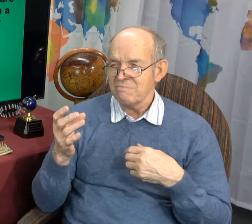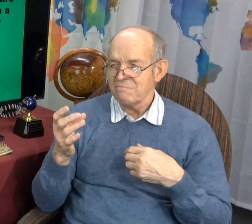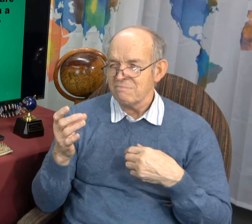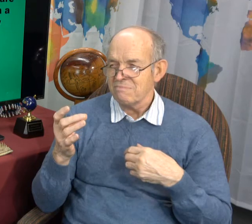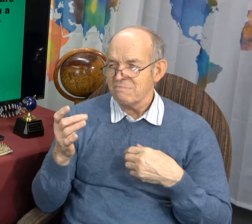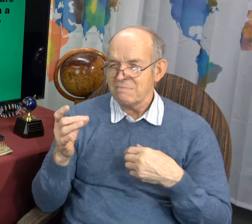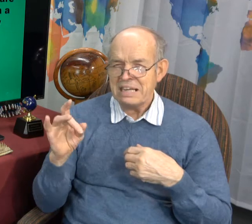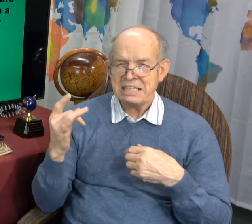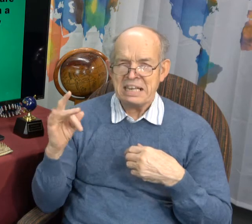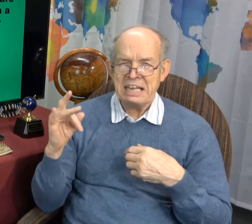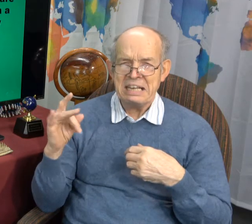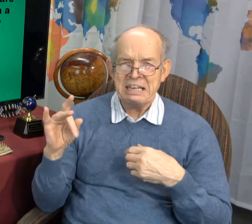yeah. It's the